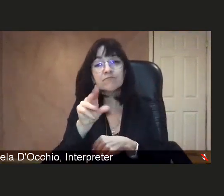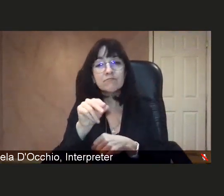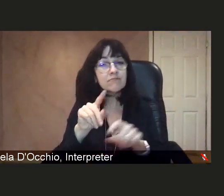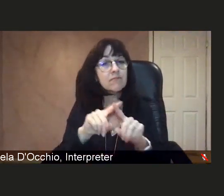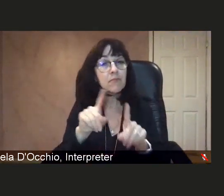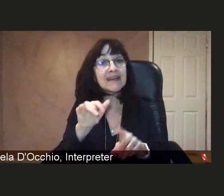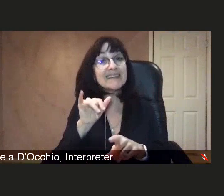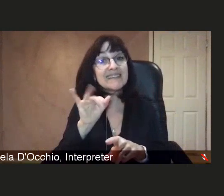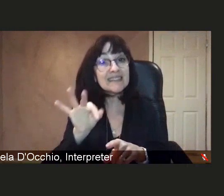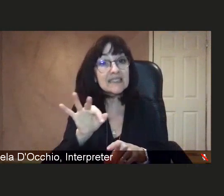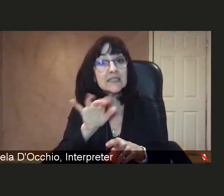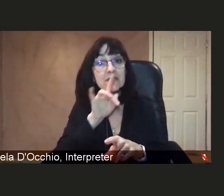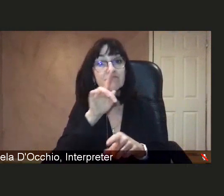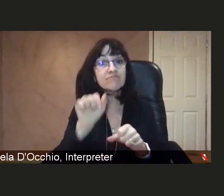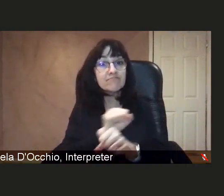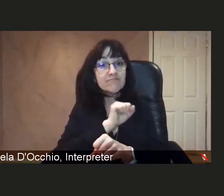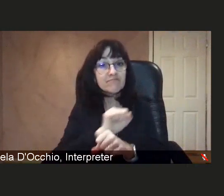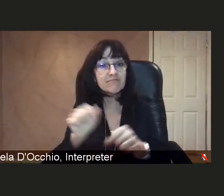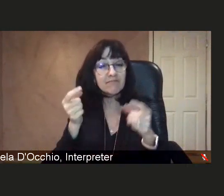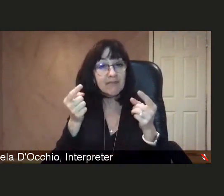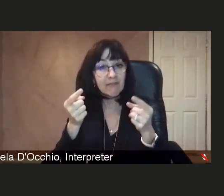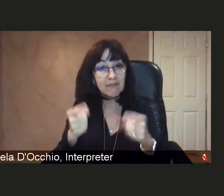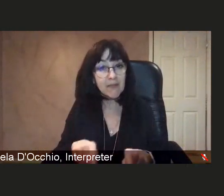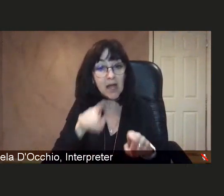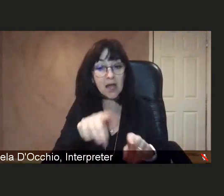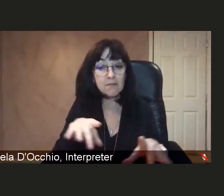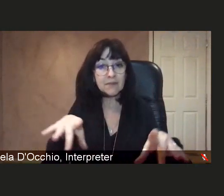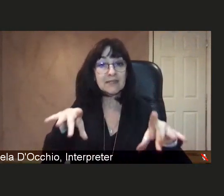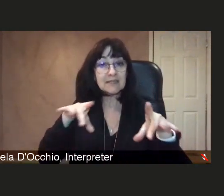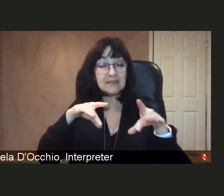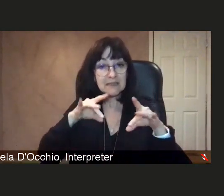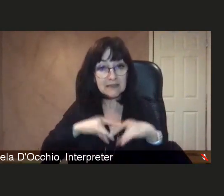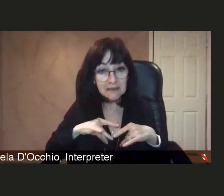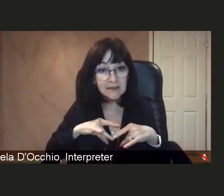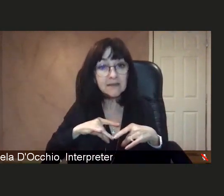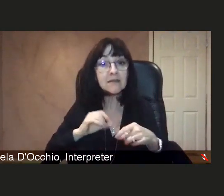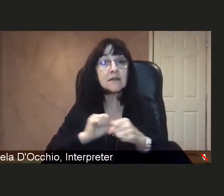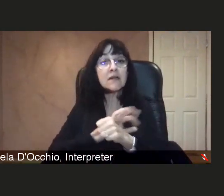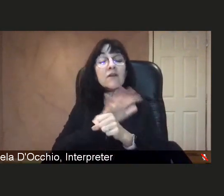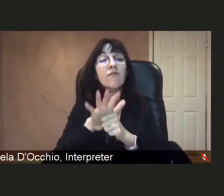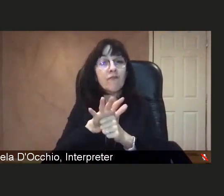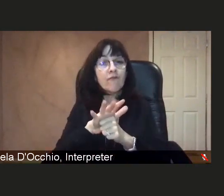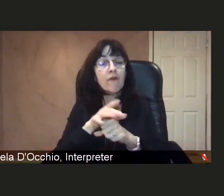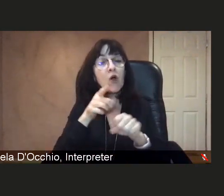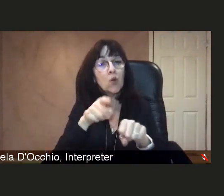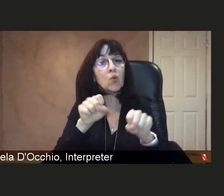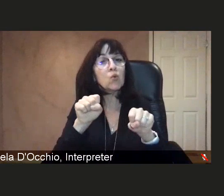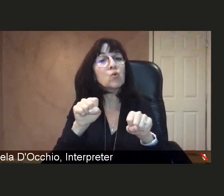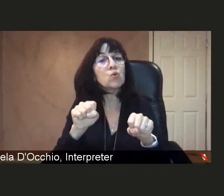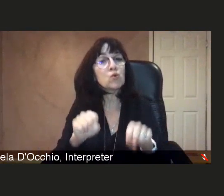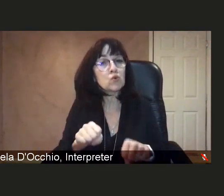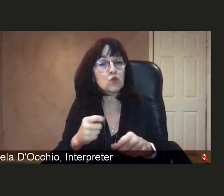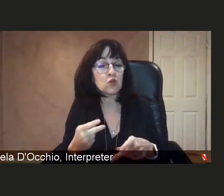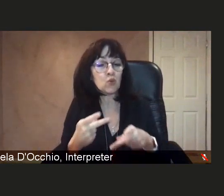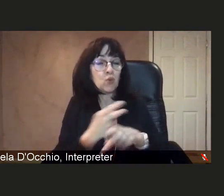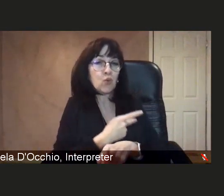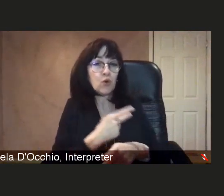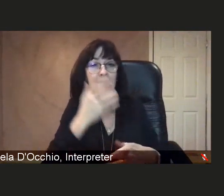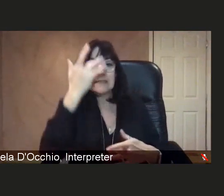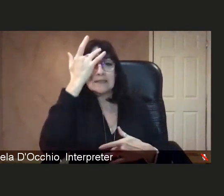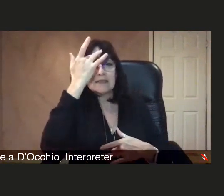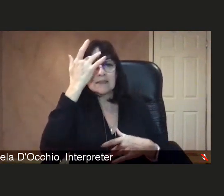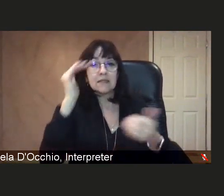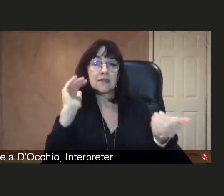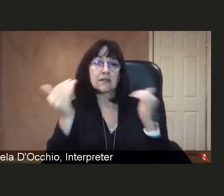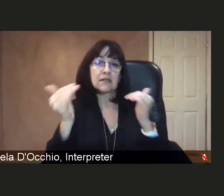you are at an increased risk of potentially becoming sicker than someone who did not have that disease or someone who was